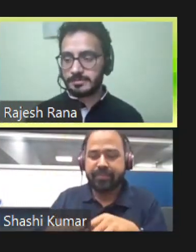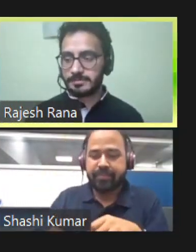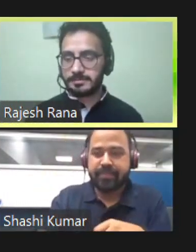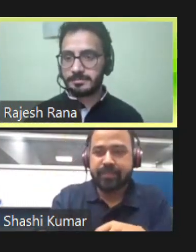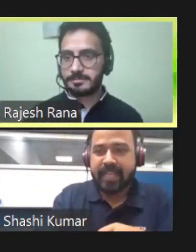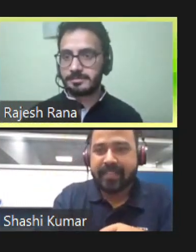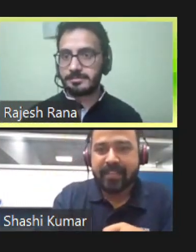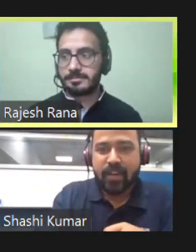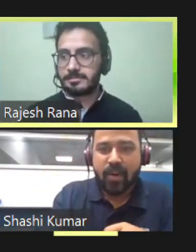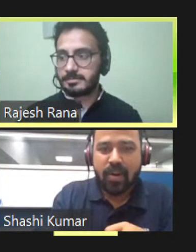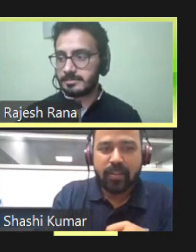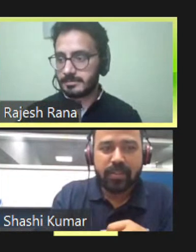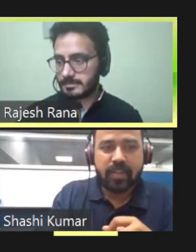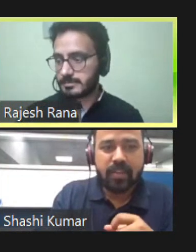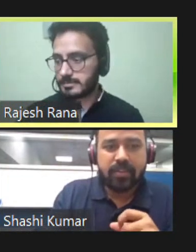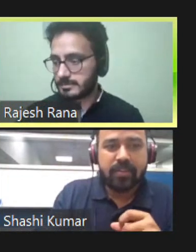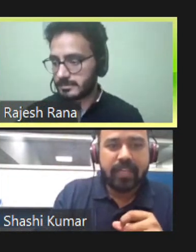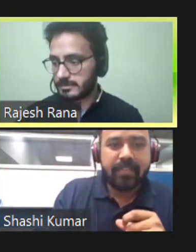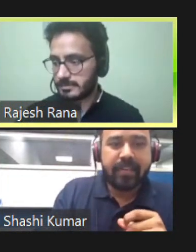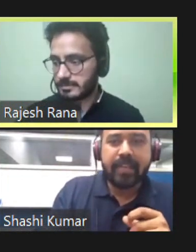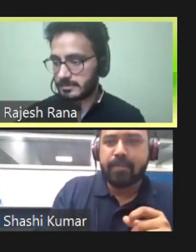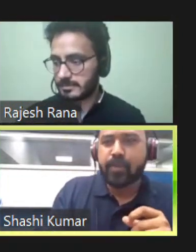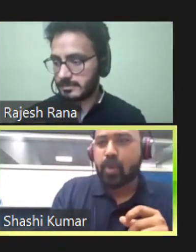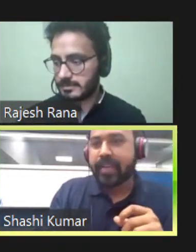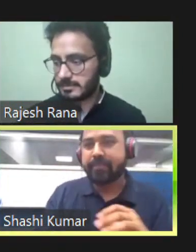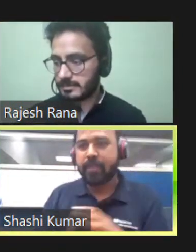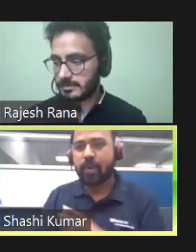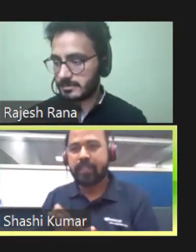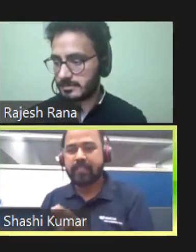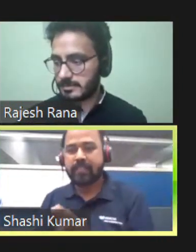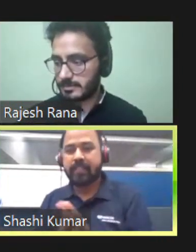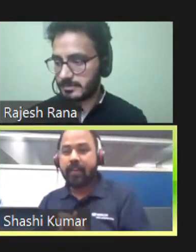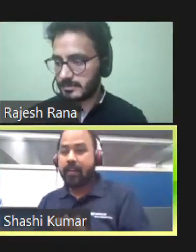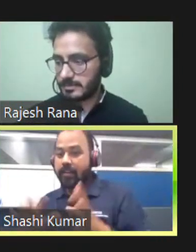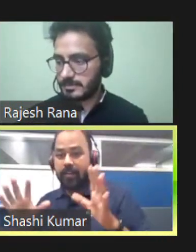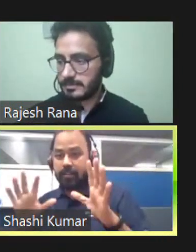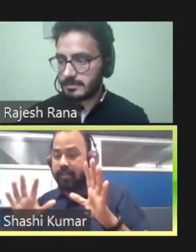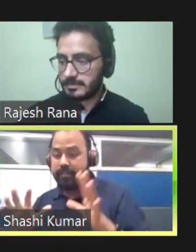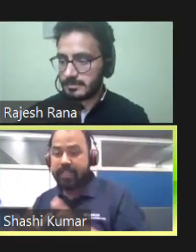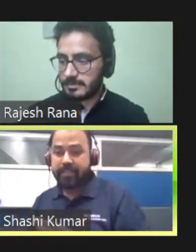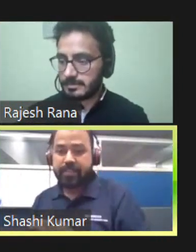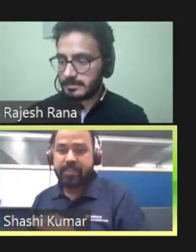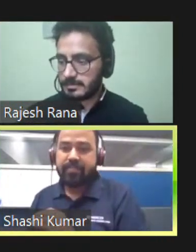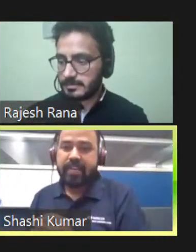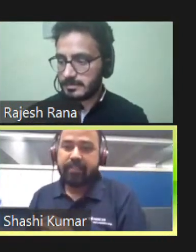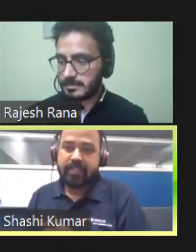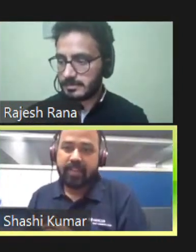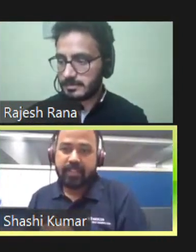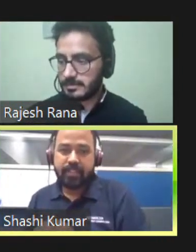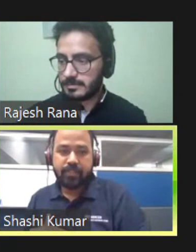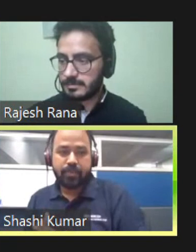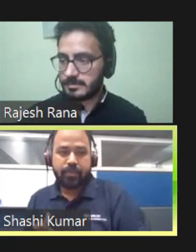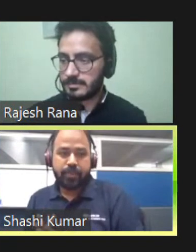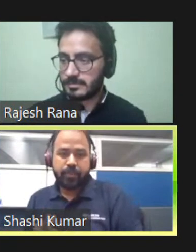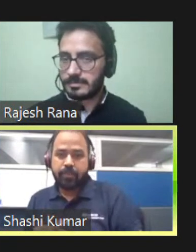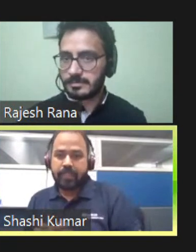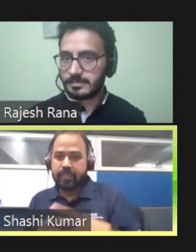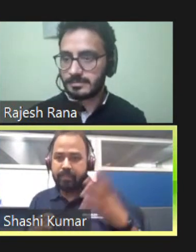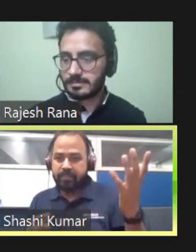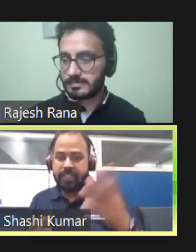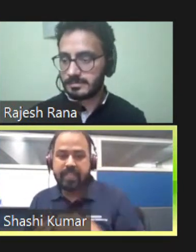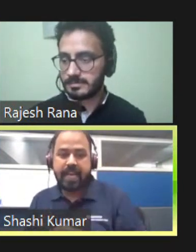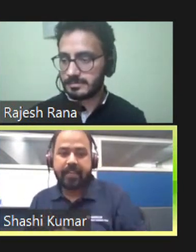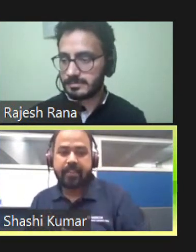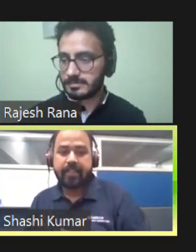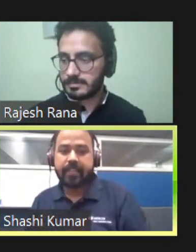Blackboard. Right? All good, I think. Yeah, sorry. Now, the very interesting fact which Rajesh told you in